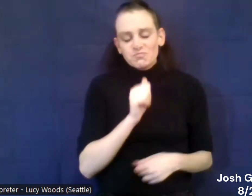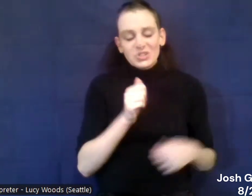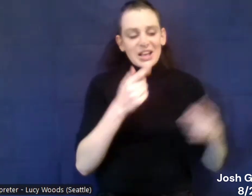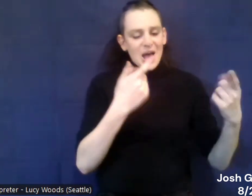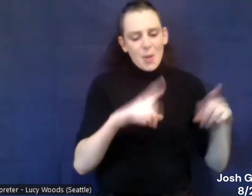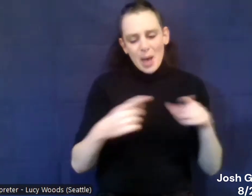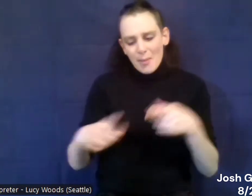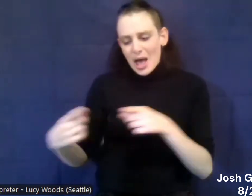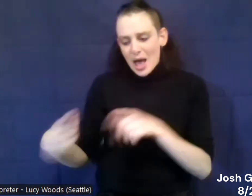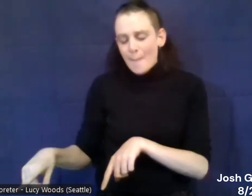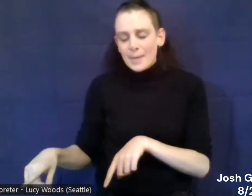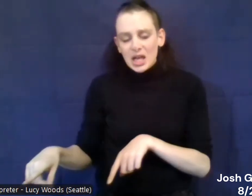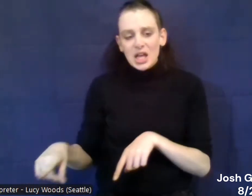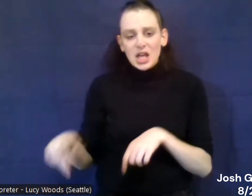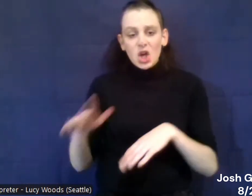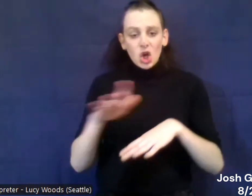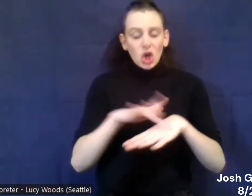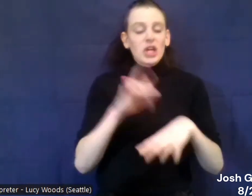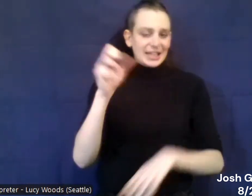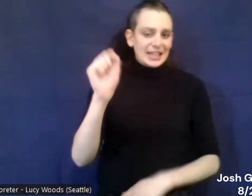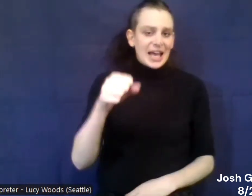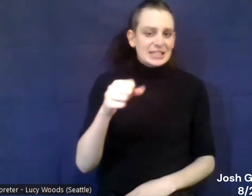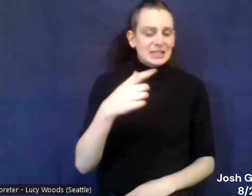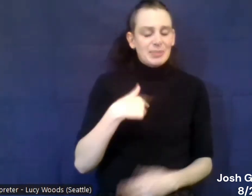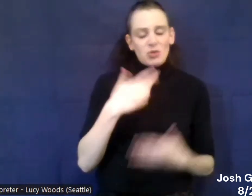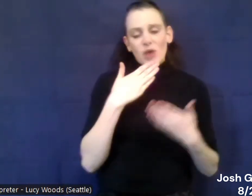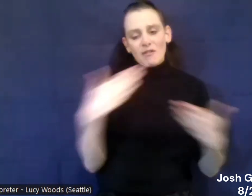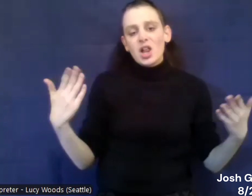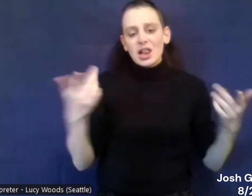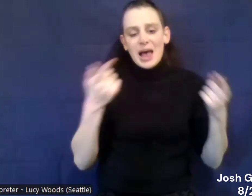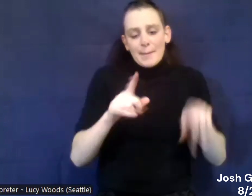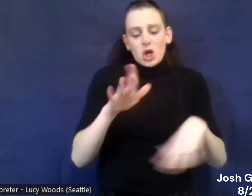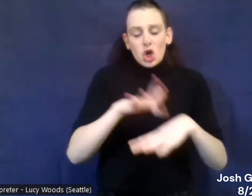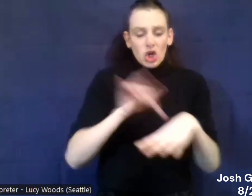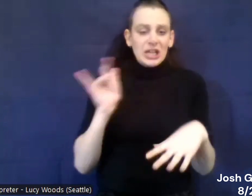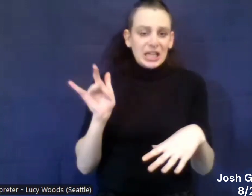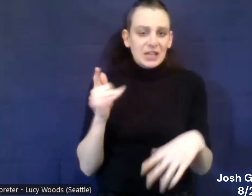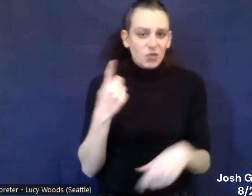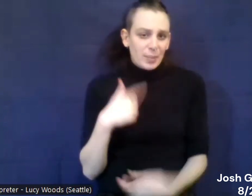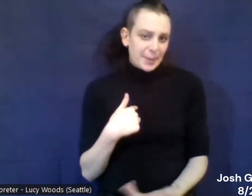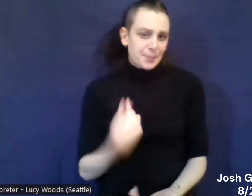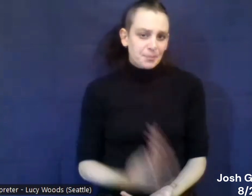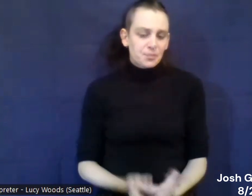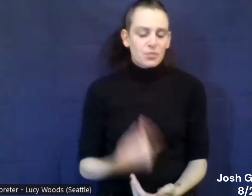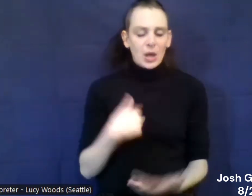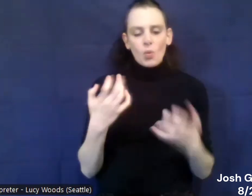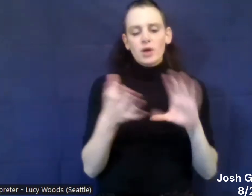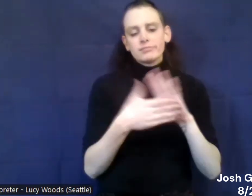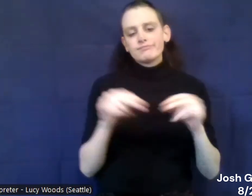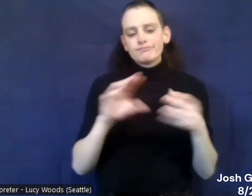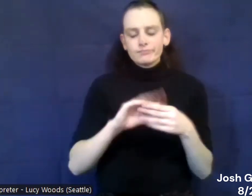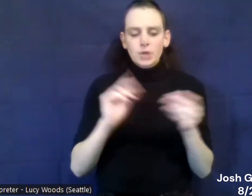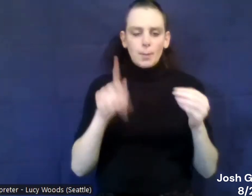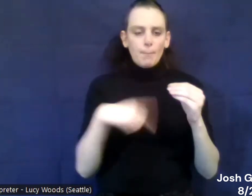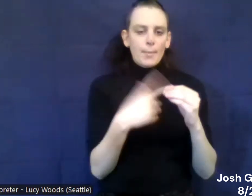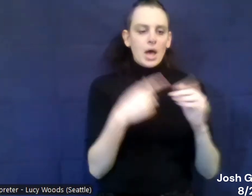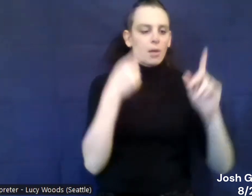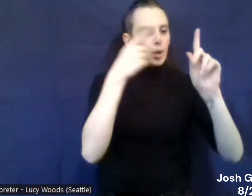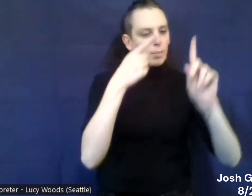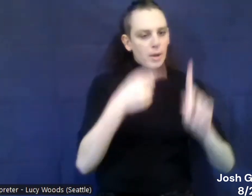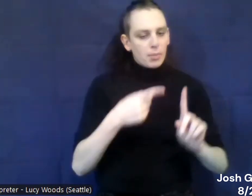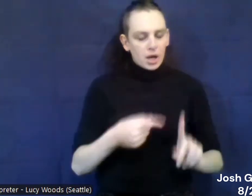did. Um, and so I want to share, a bit more about some of the key points in my experience that got me to